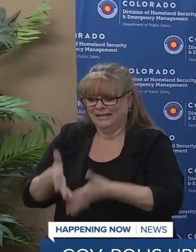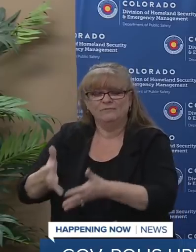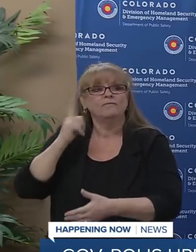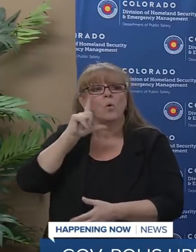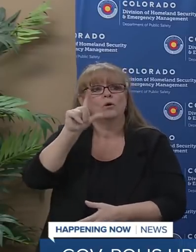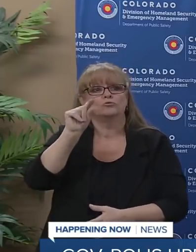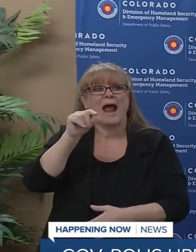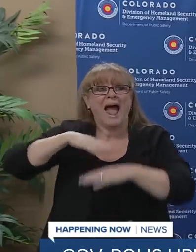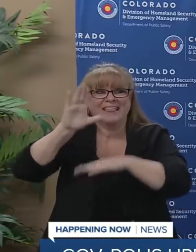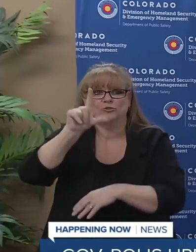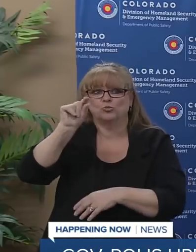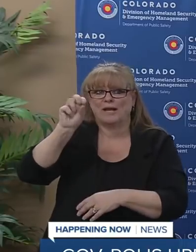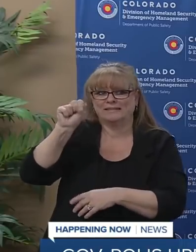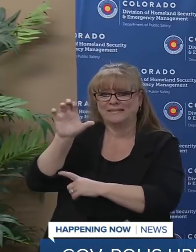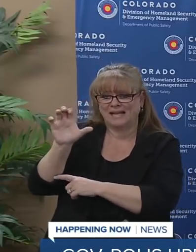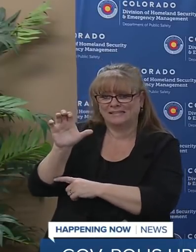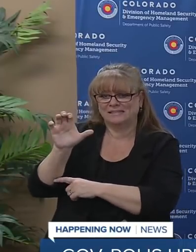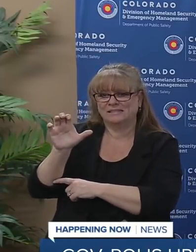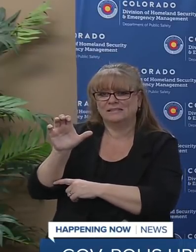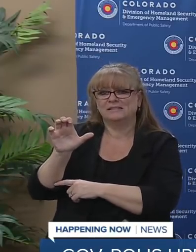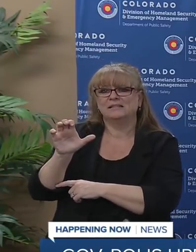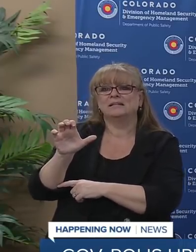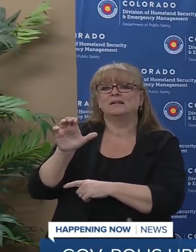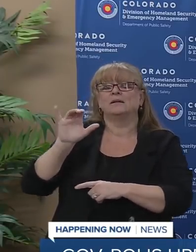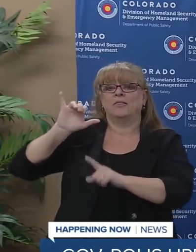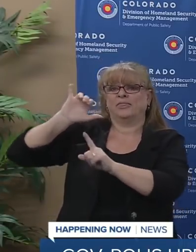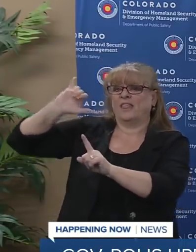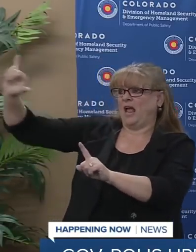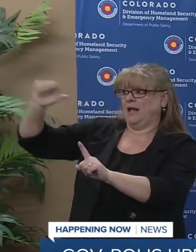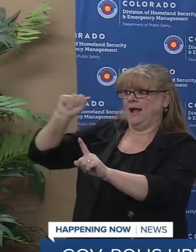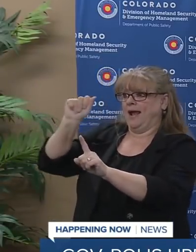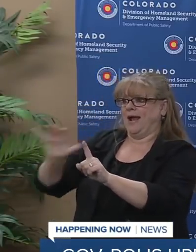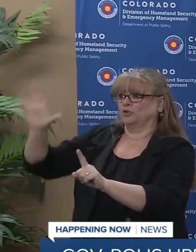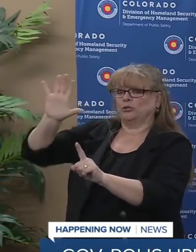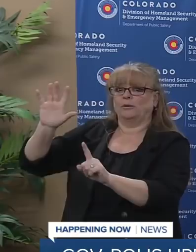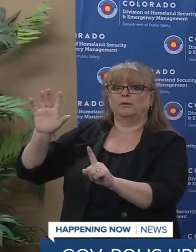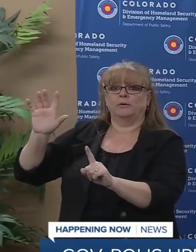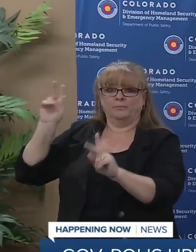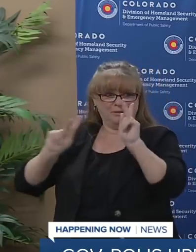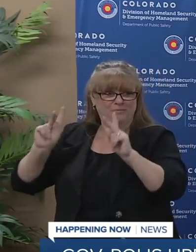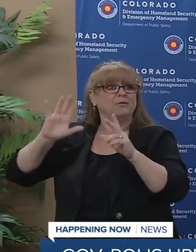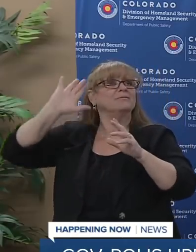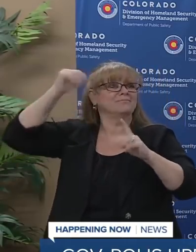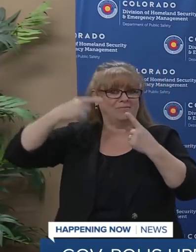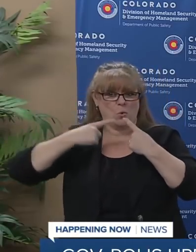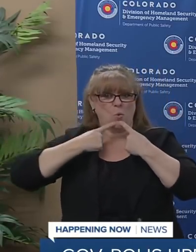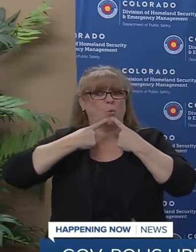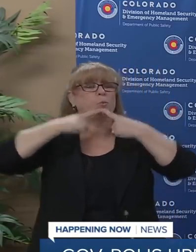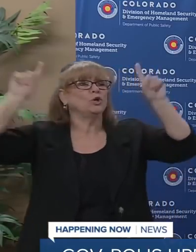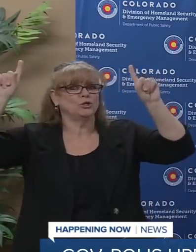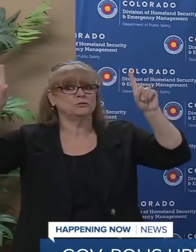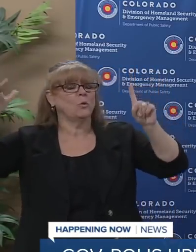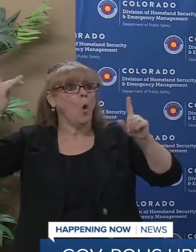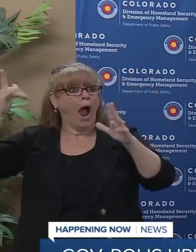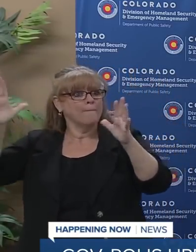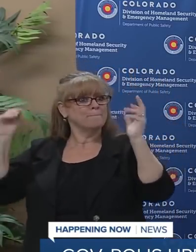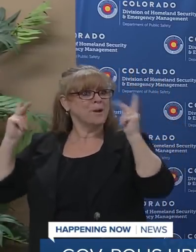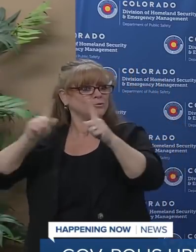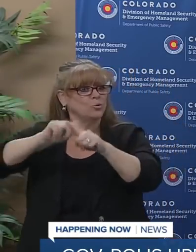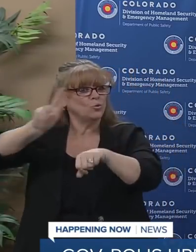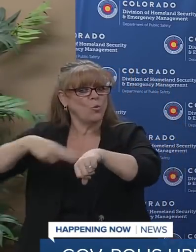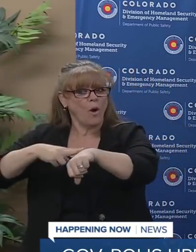and Japan, that have had the best response to this pandemic, meaning they're able to have the closest to normal activity economically. People are still able